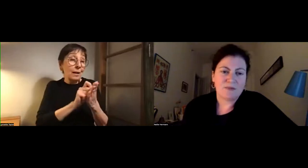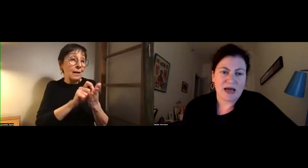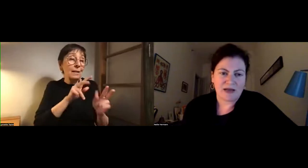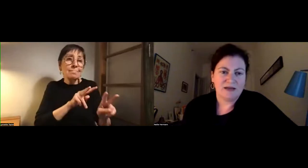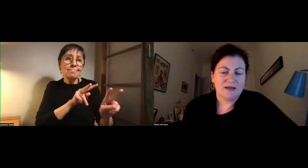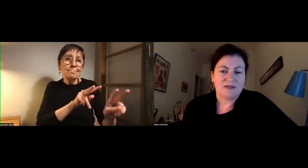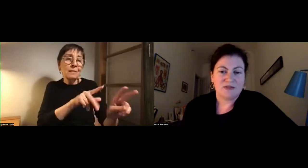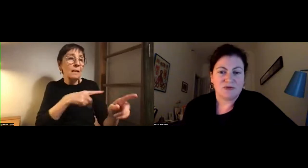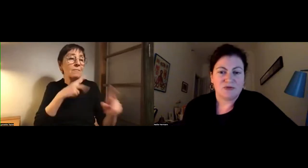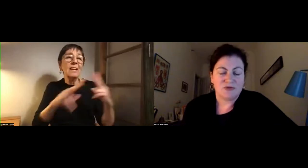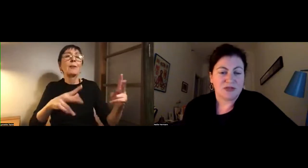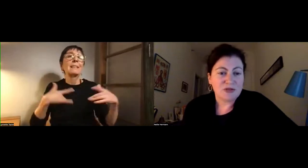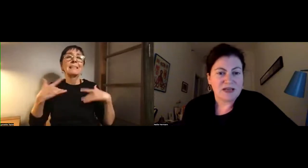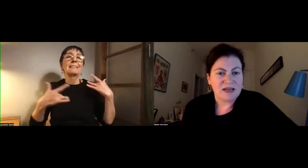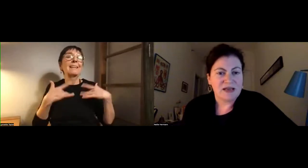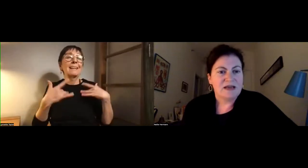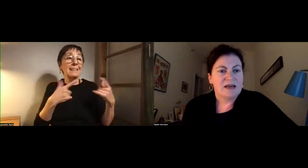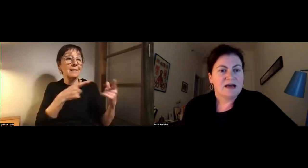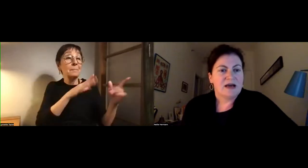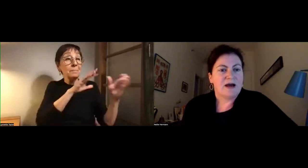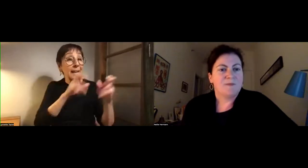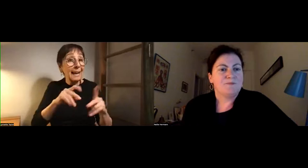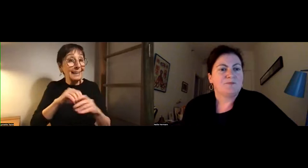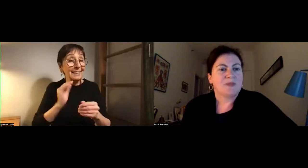have her back to the community.